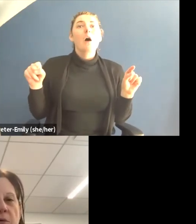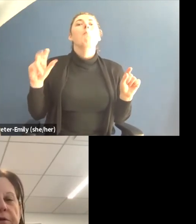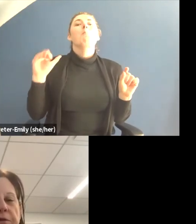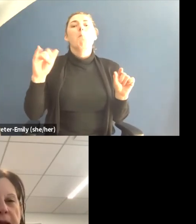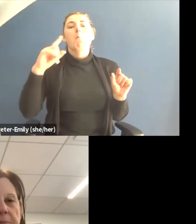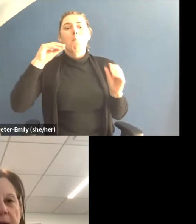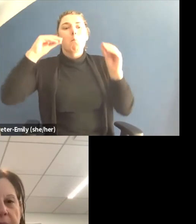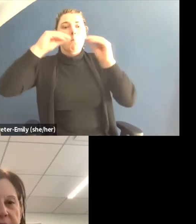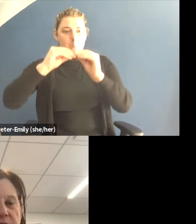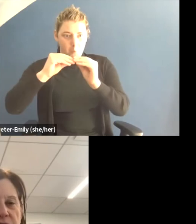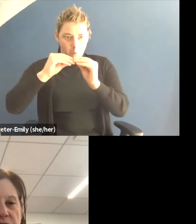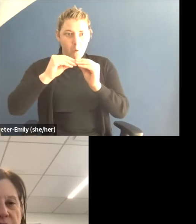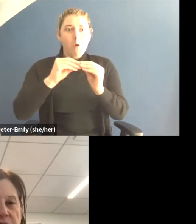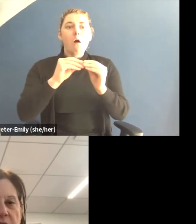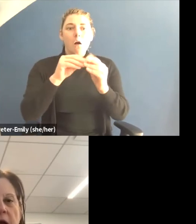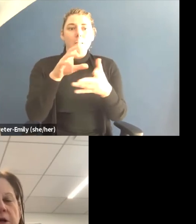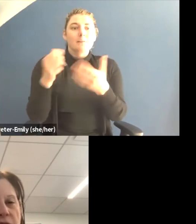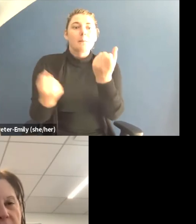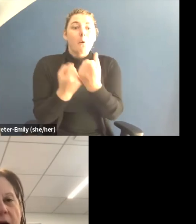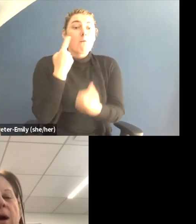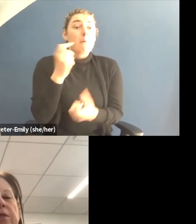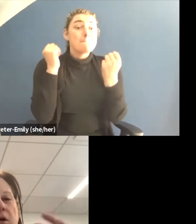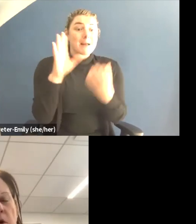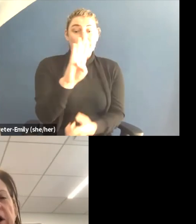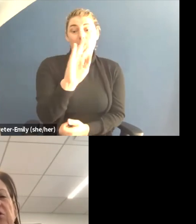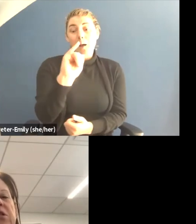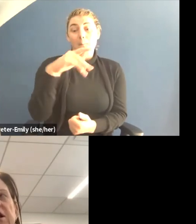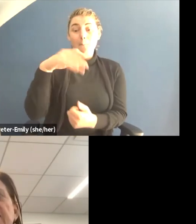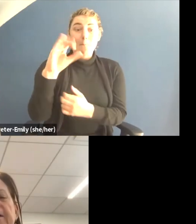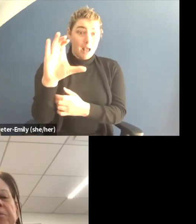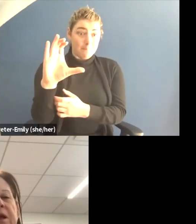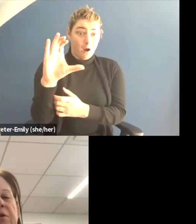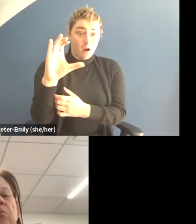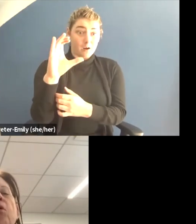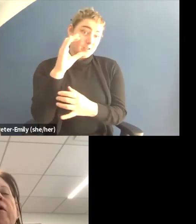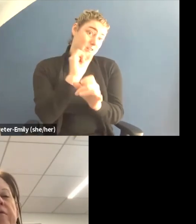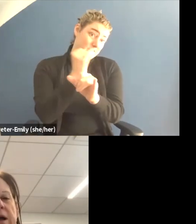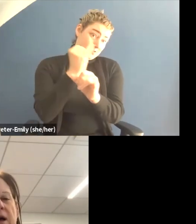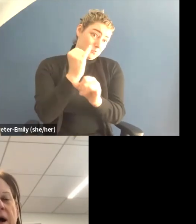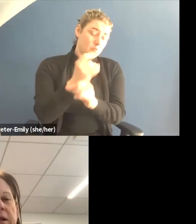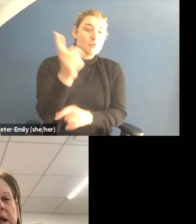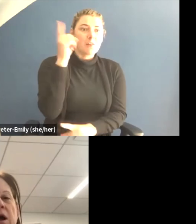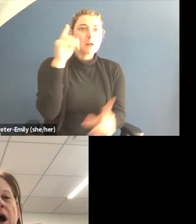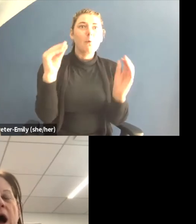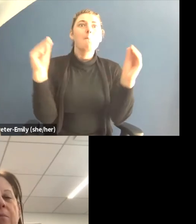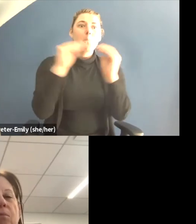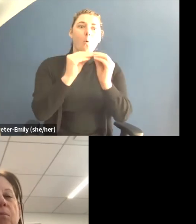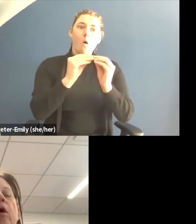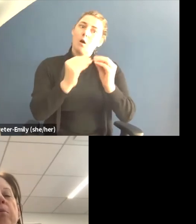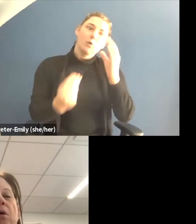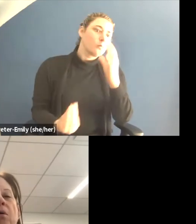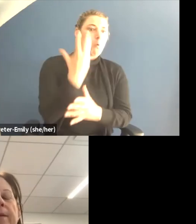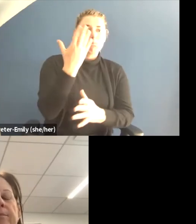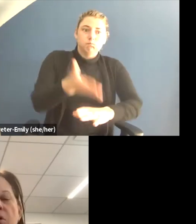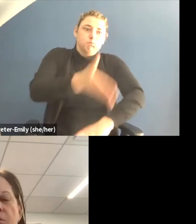and support for many BIPOC institutions. So now I think we're going to see even more vitality,